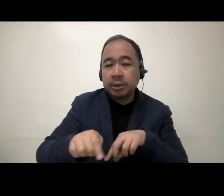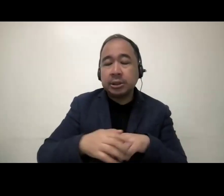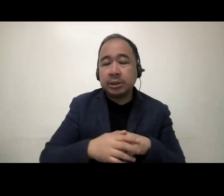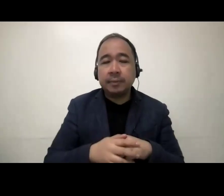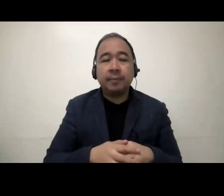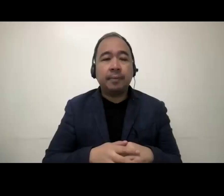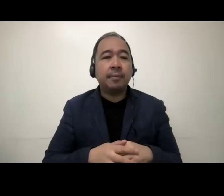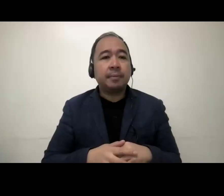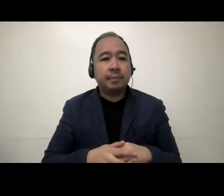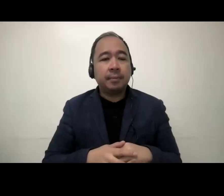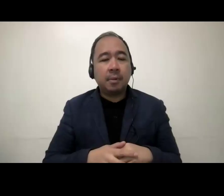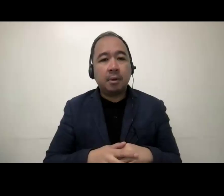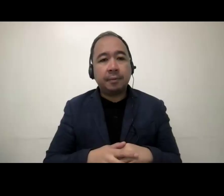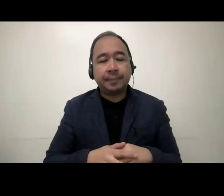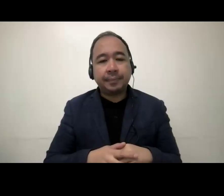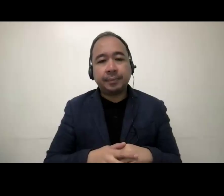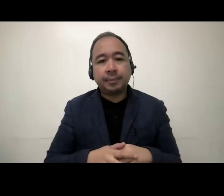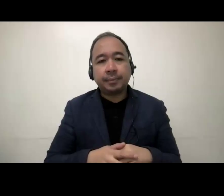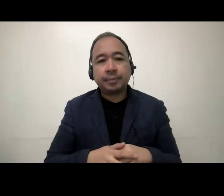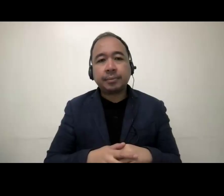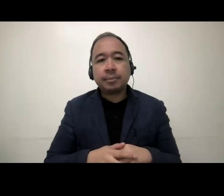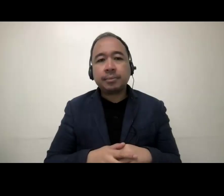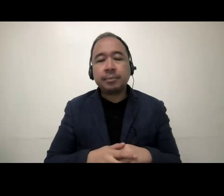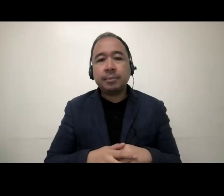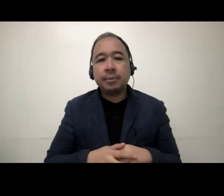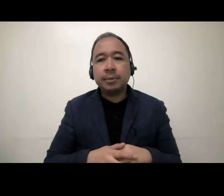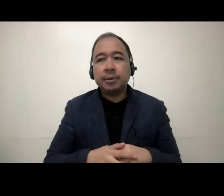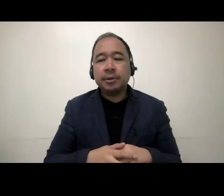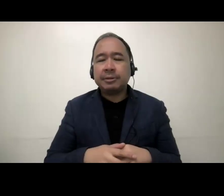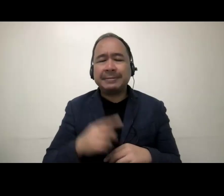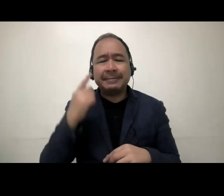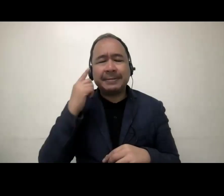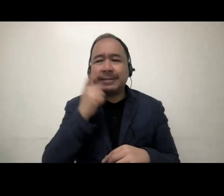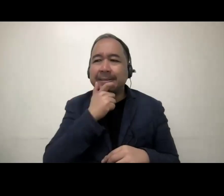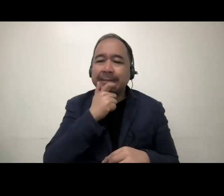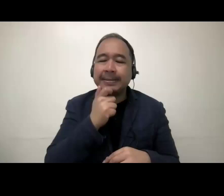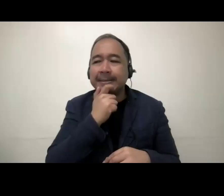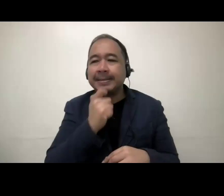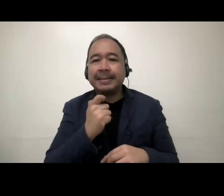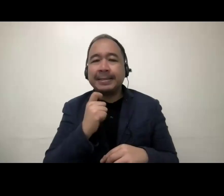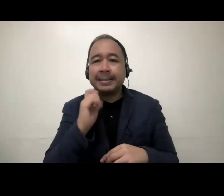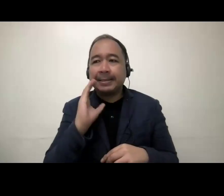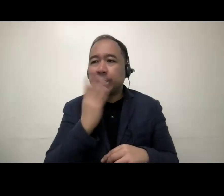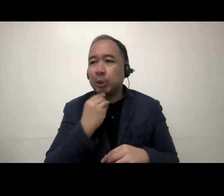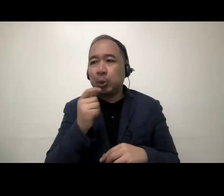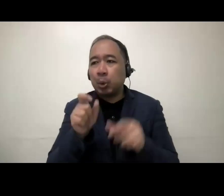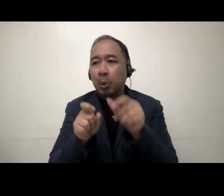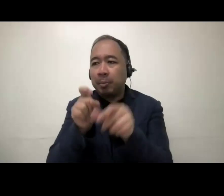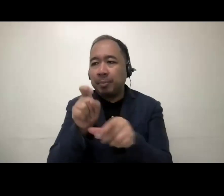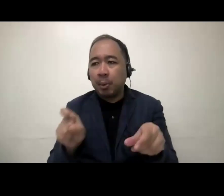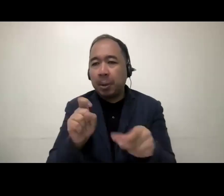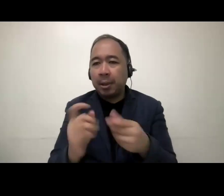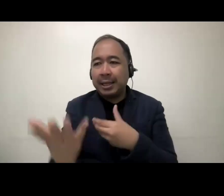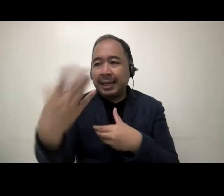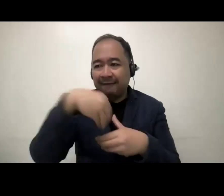about how, think about who is involved in developing response and how is